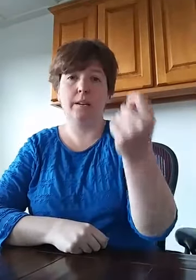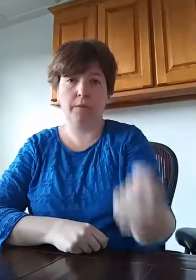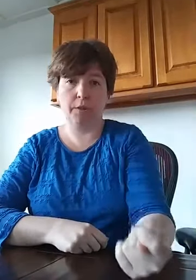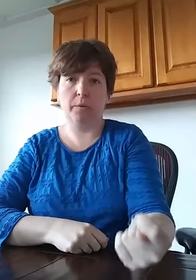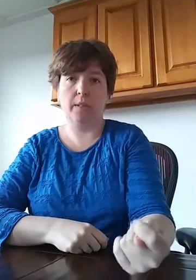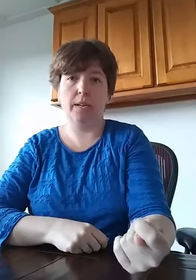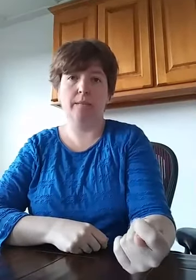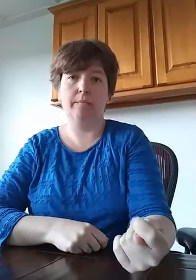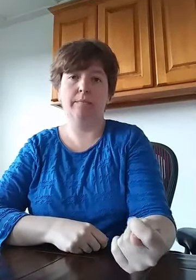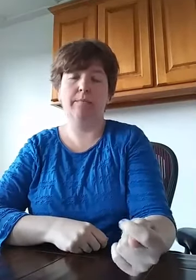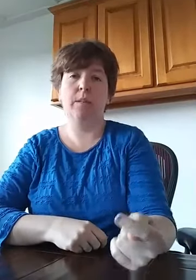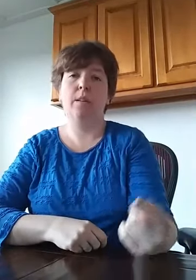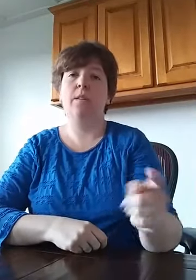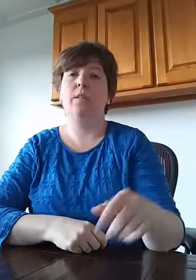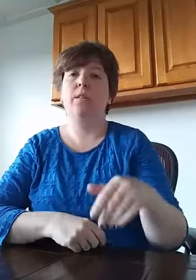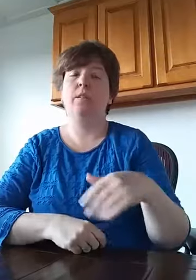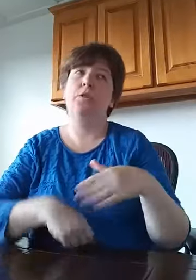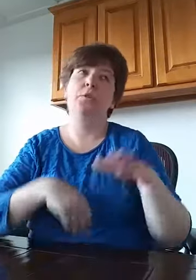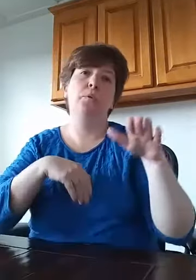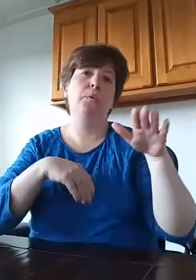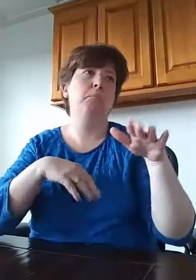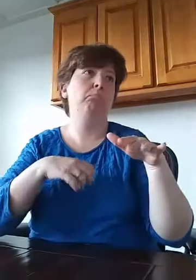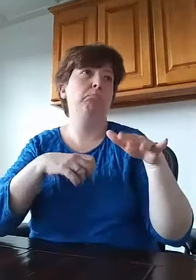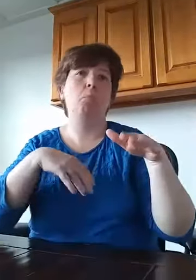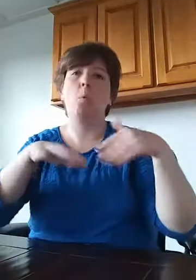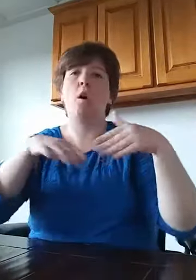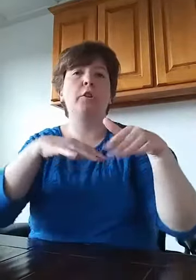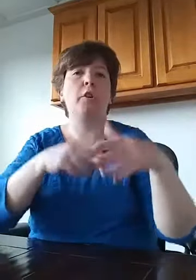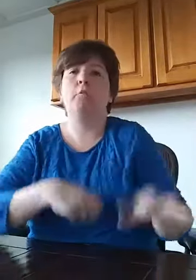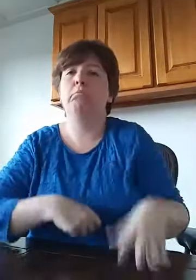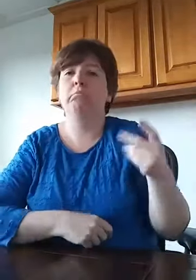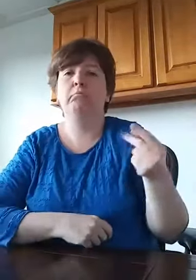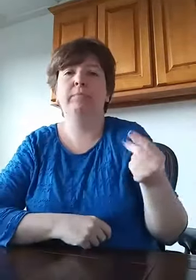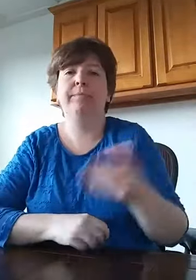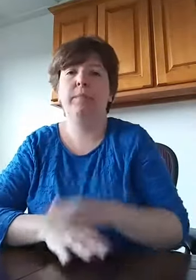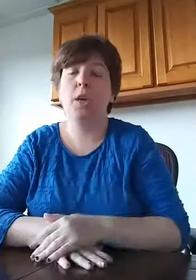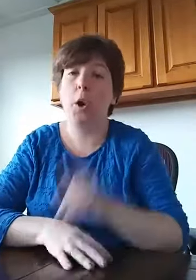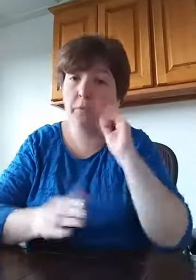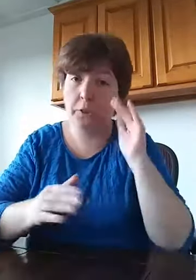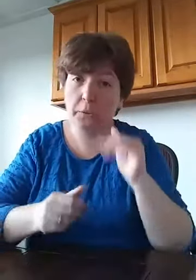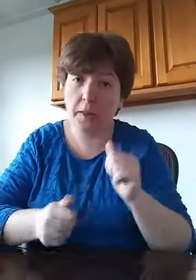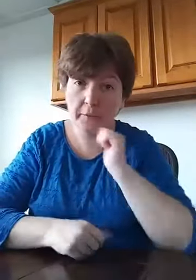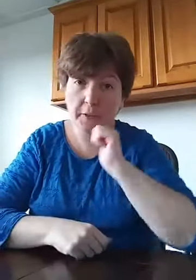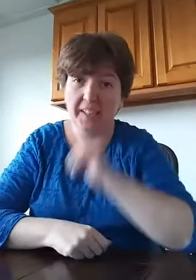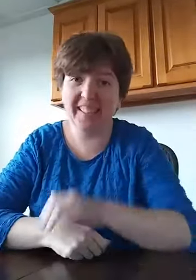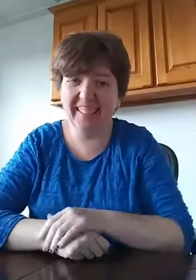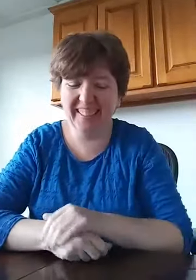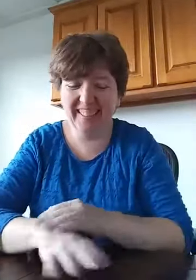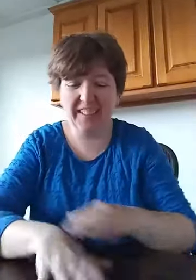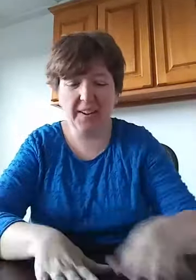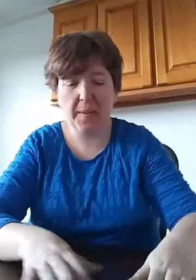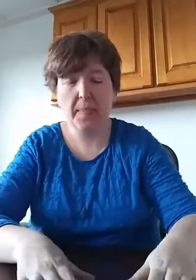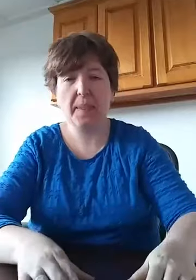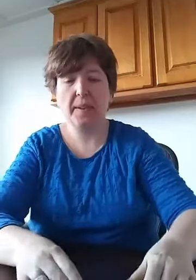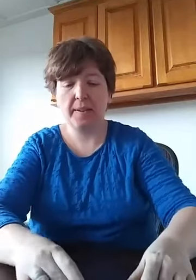every Tuesday, you walk your dog. Hopefully you're doing that every day.